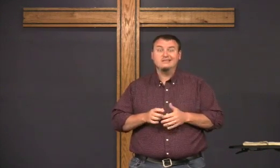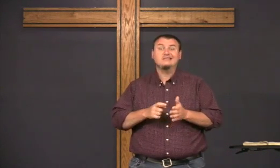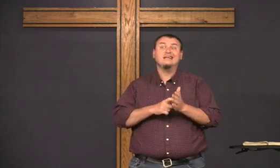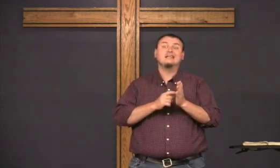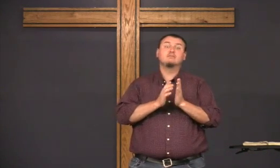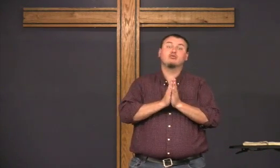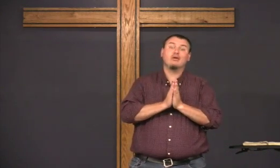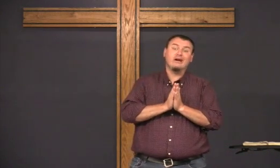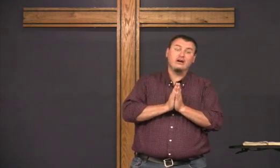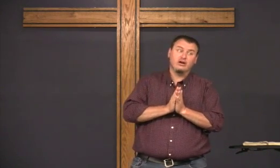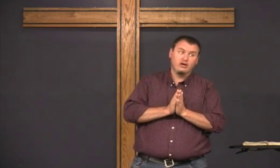Takes prayer.